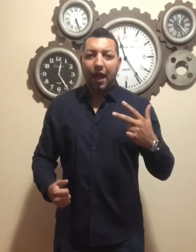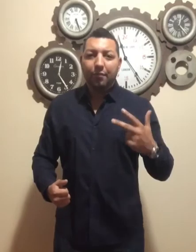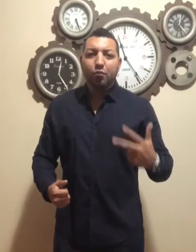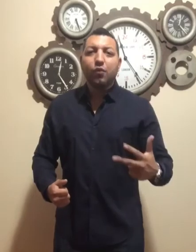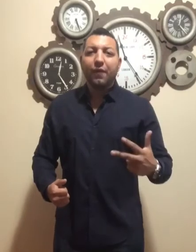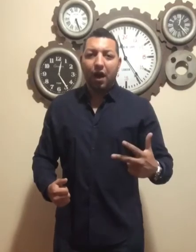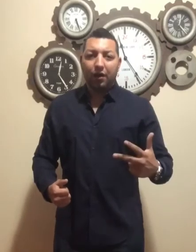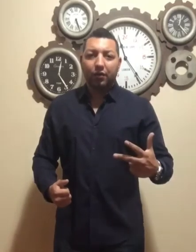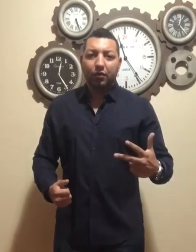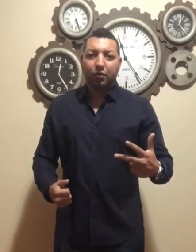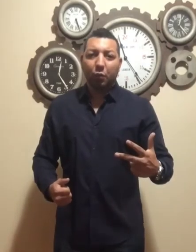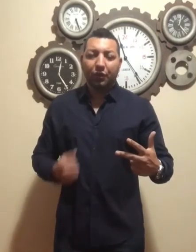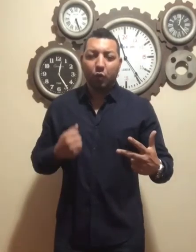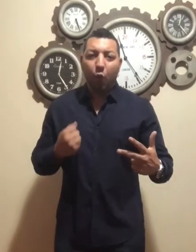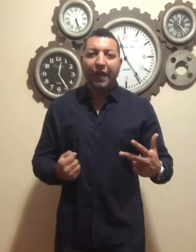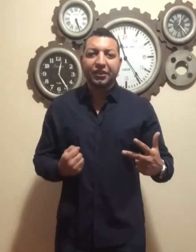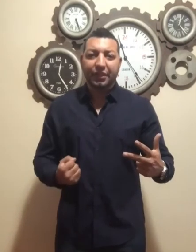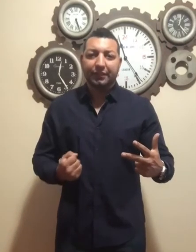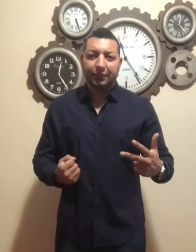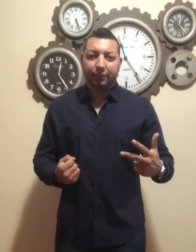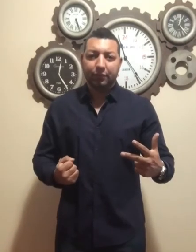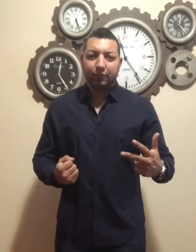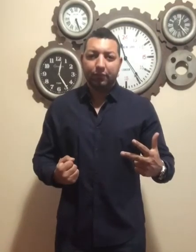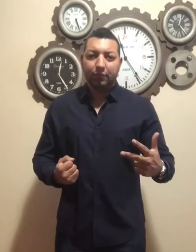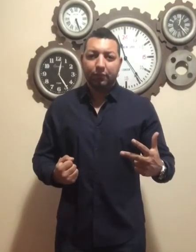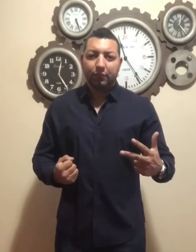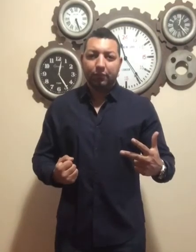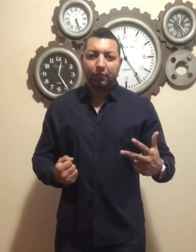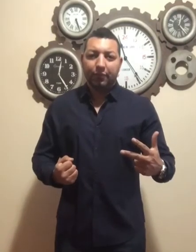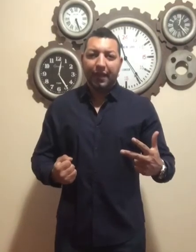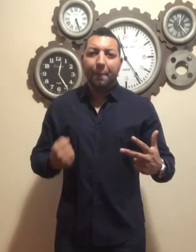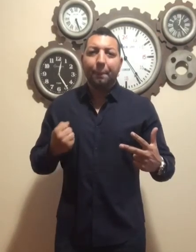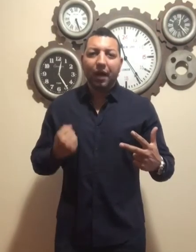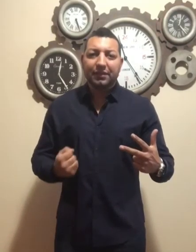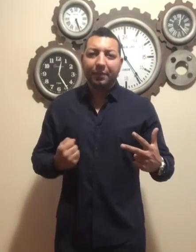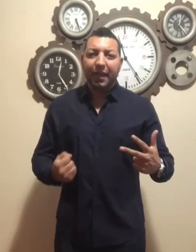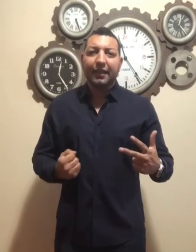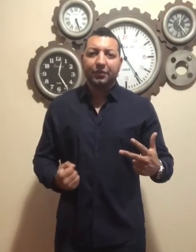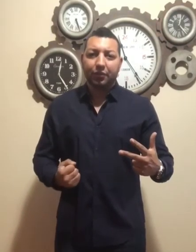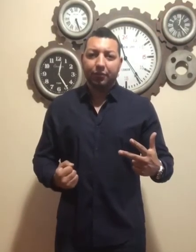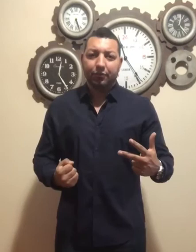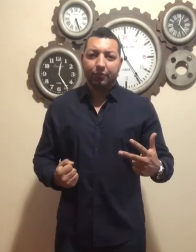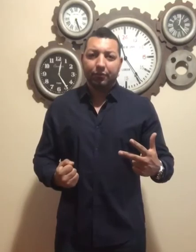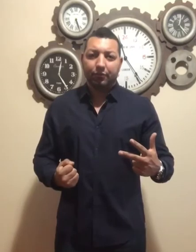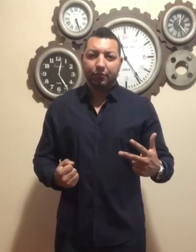and move on with the questions that must be answered